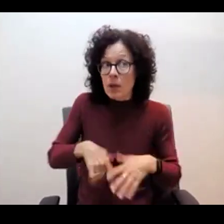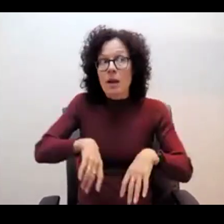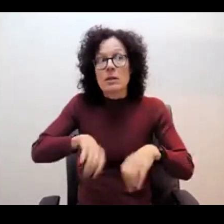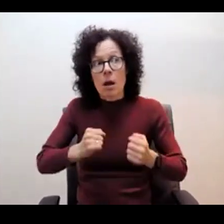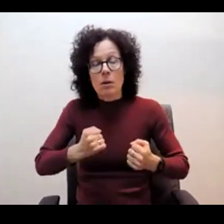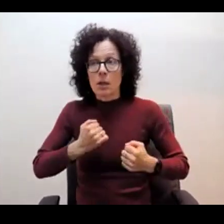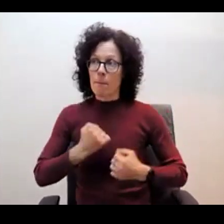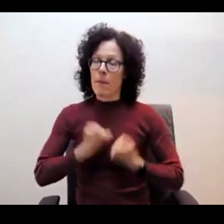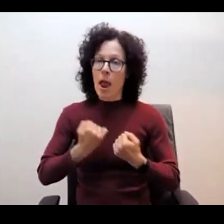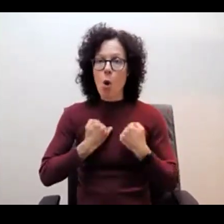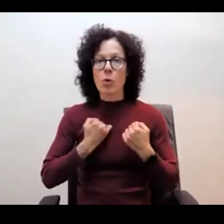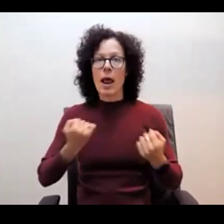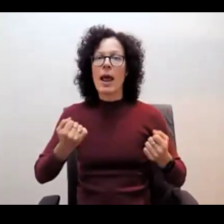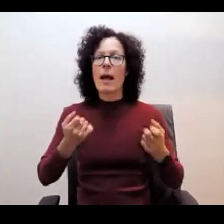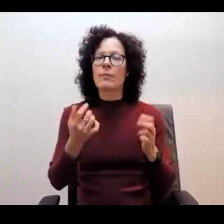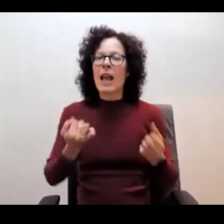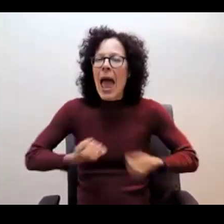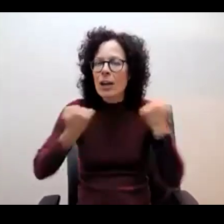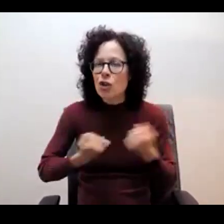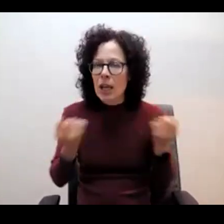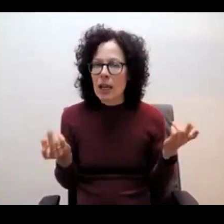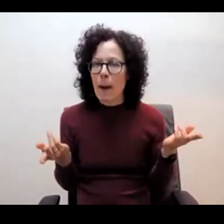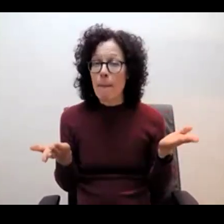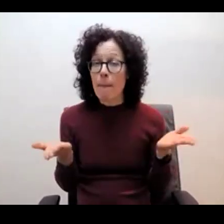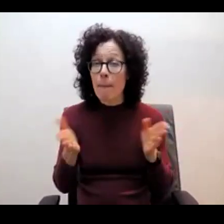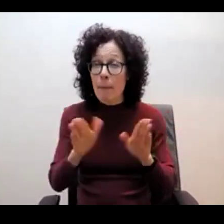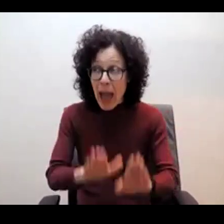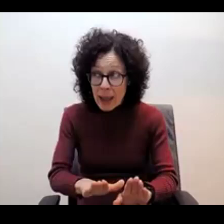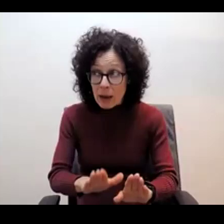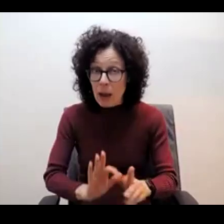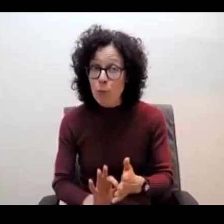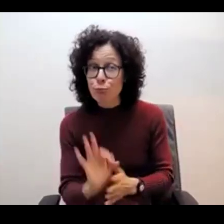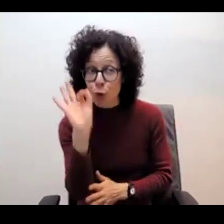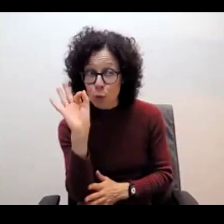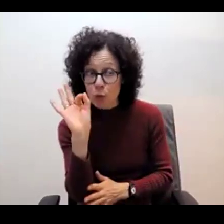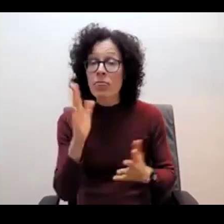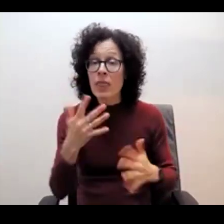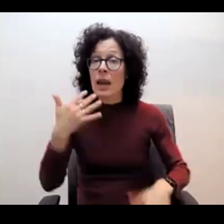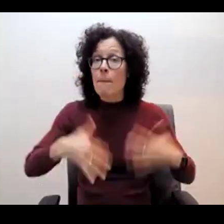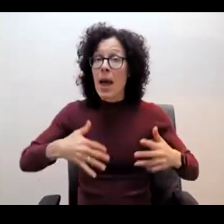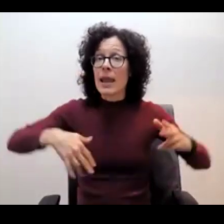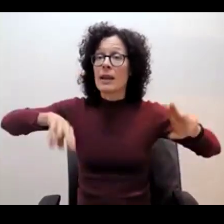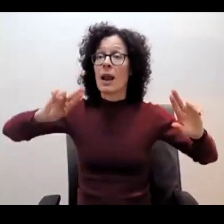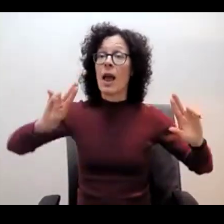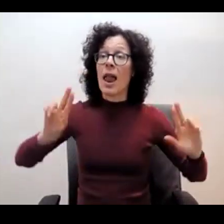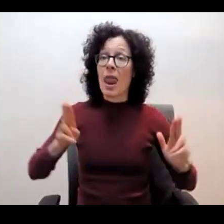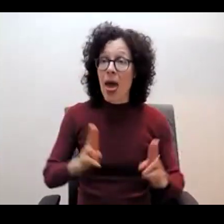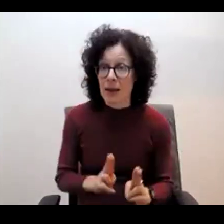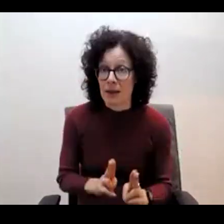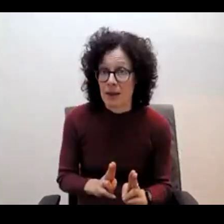able to lower the experience of pain. So I just wanted to explain that that is where I'm also coming